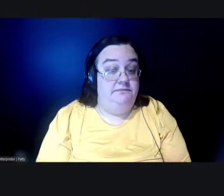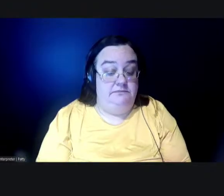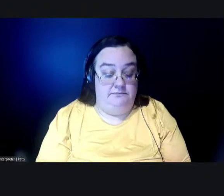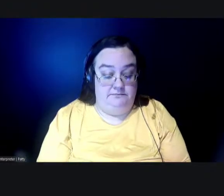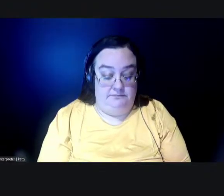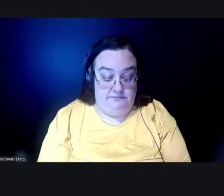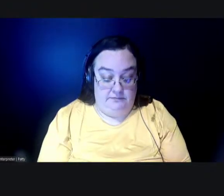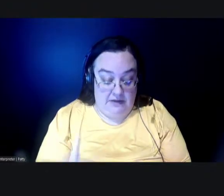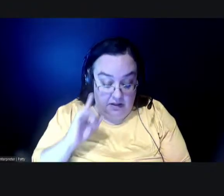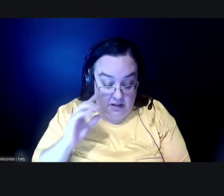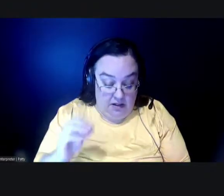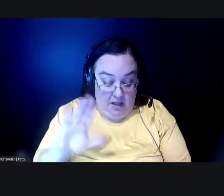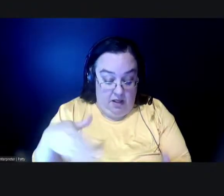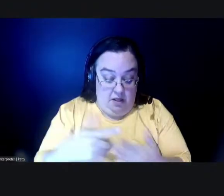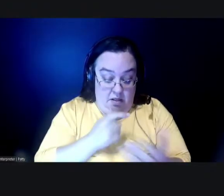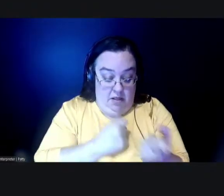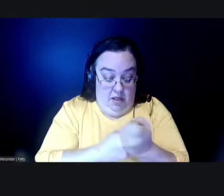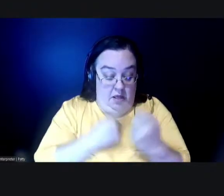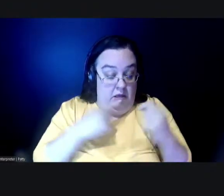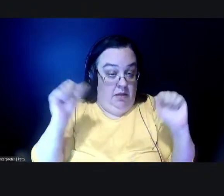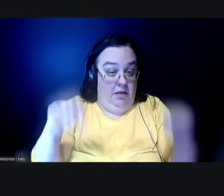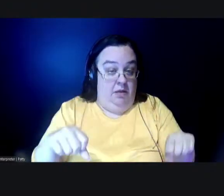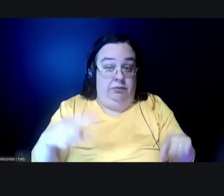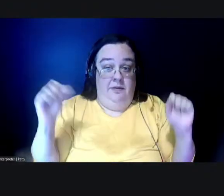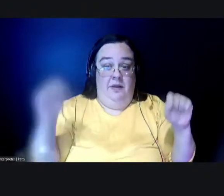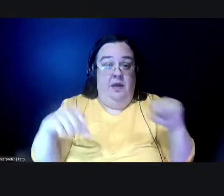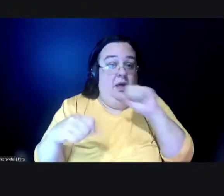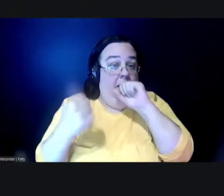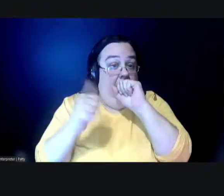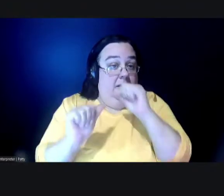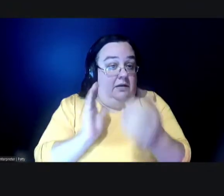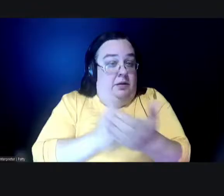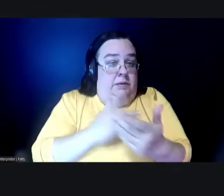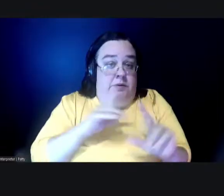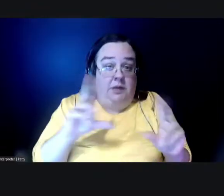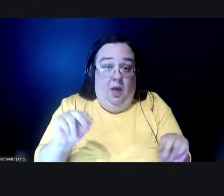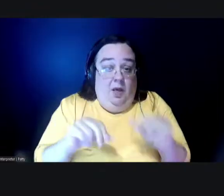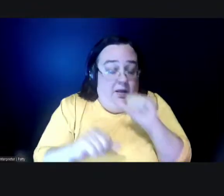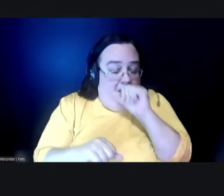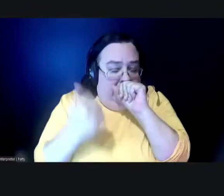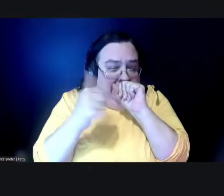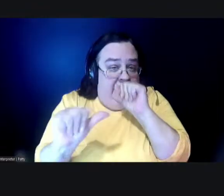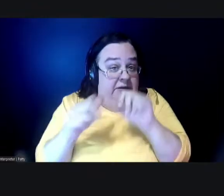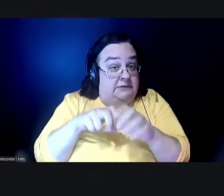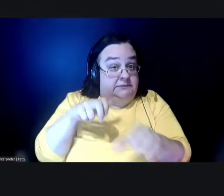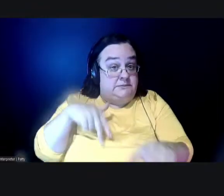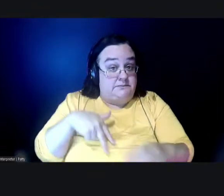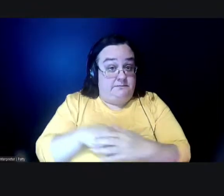Hearing none, all those in favor say aye. Aye. Any opposed say no. Any abstentions?